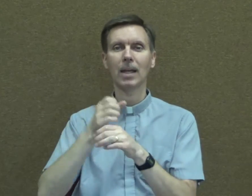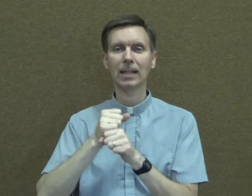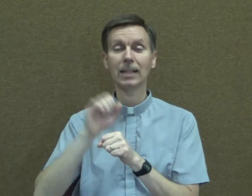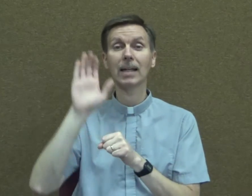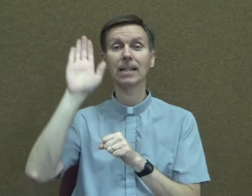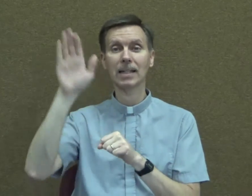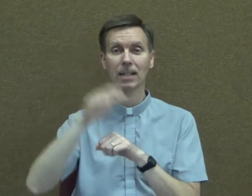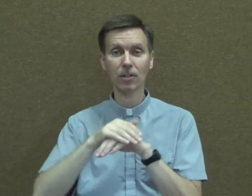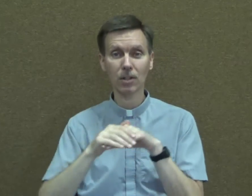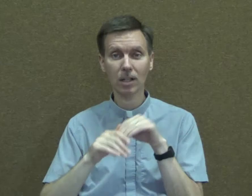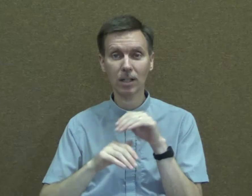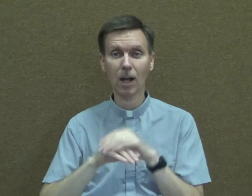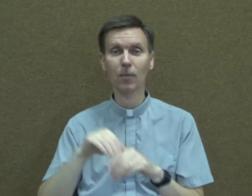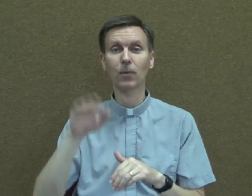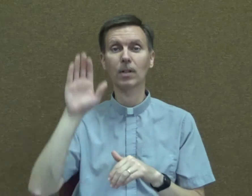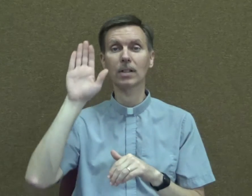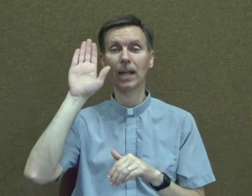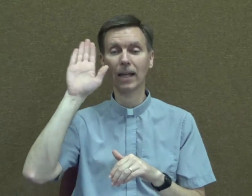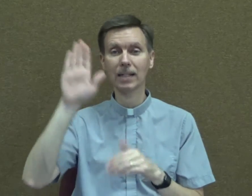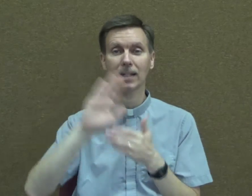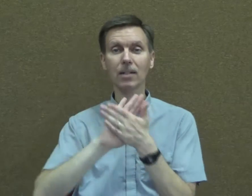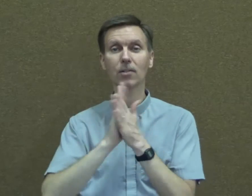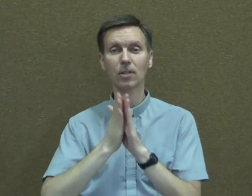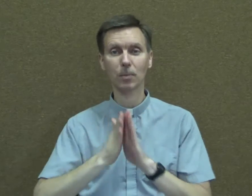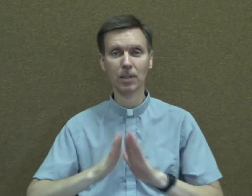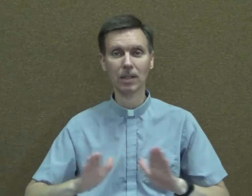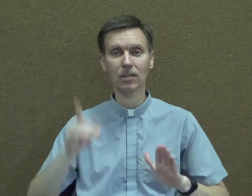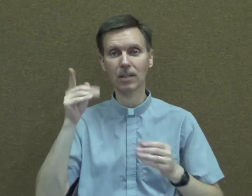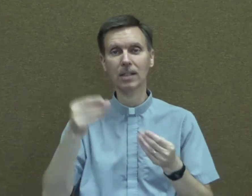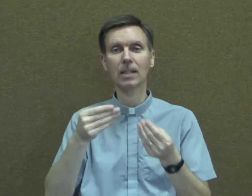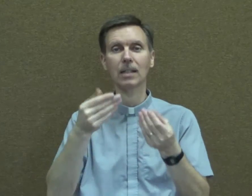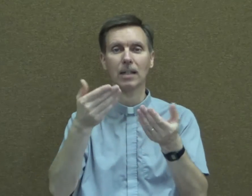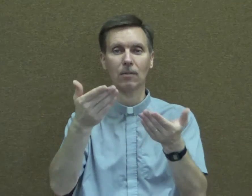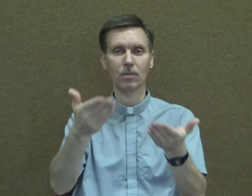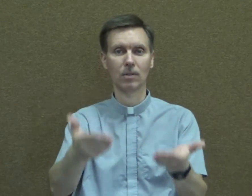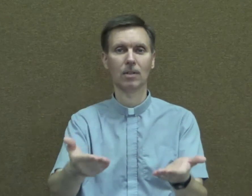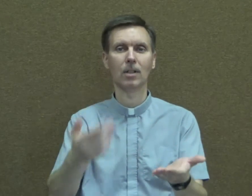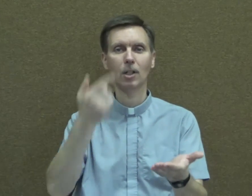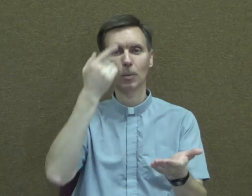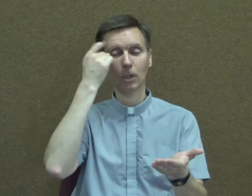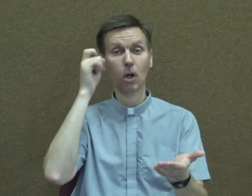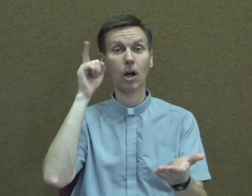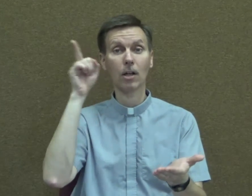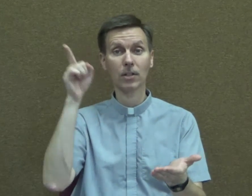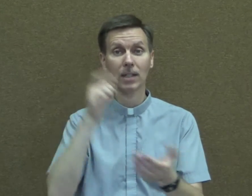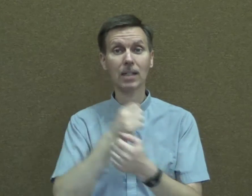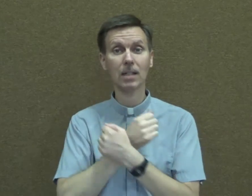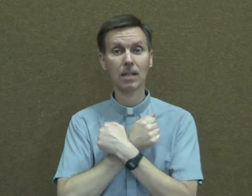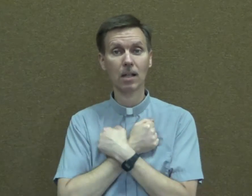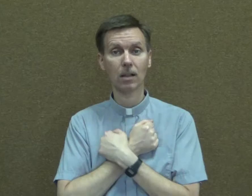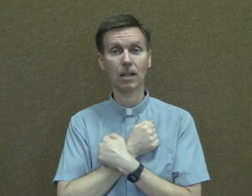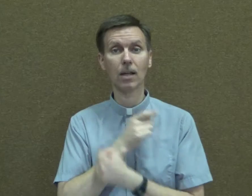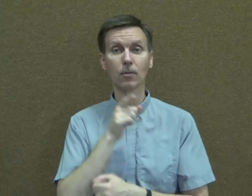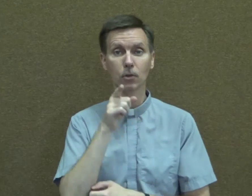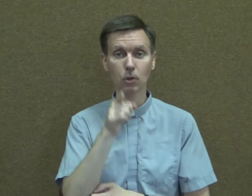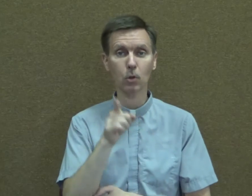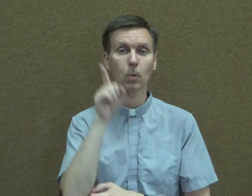and get his comfort and his peace that he gives, because he loves you,